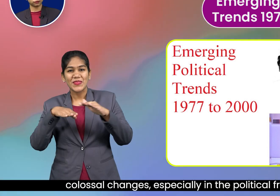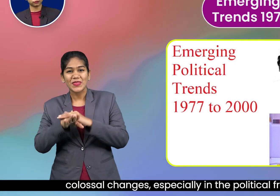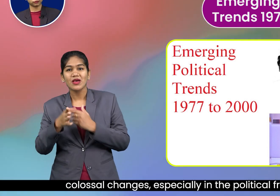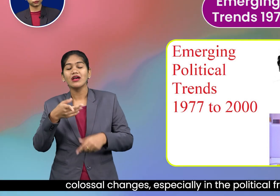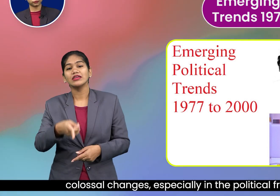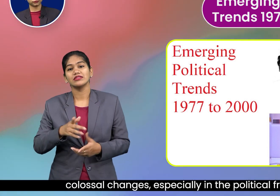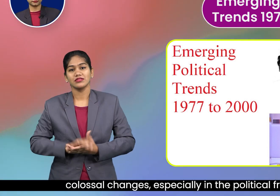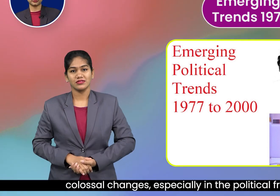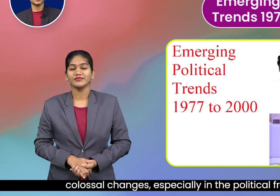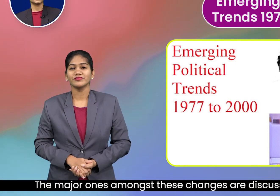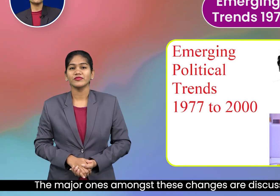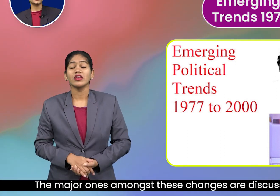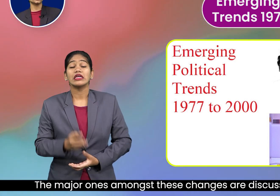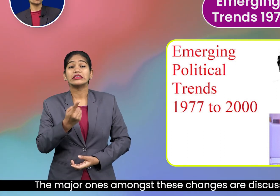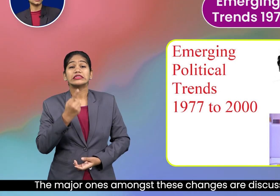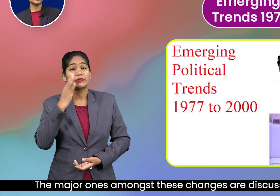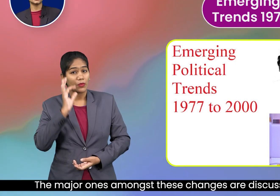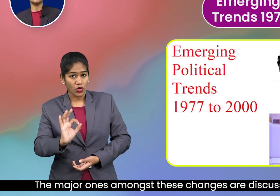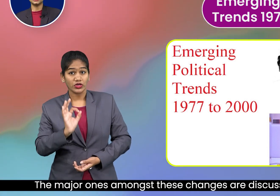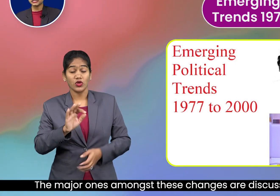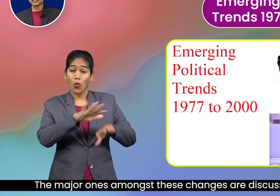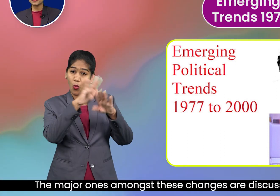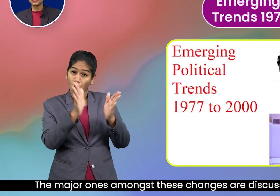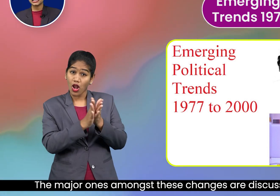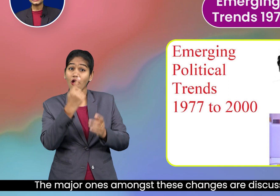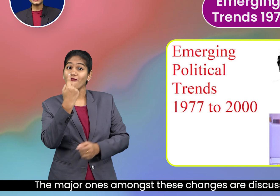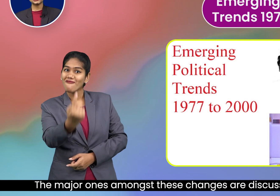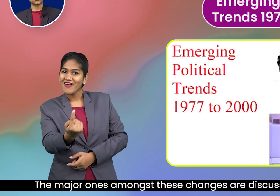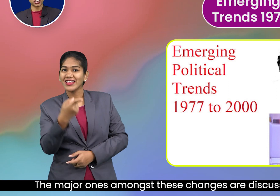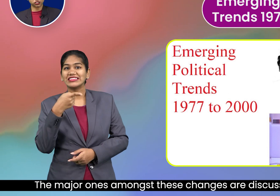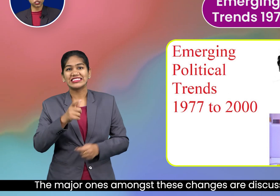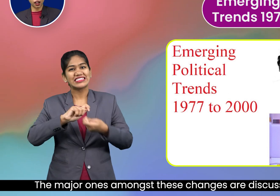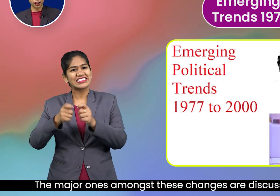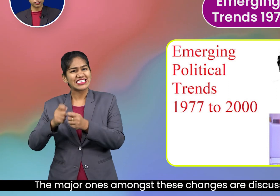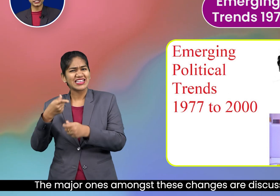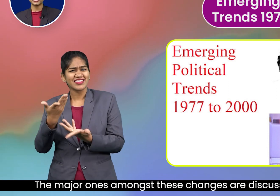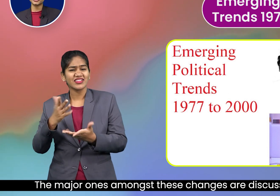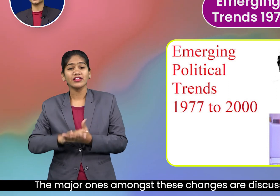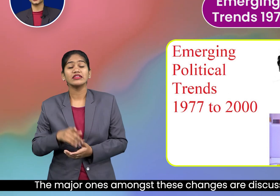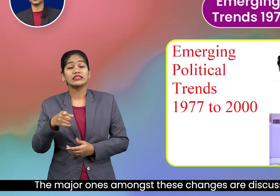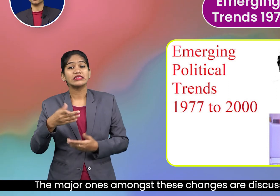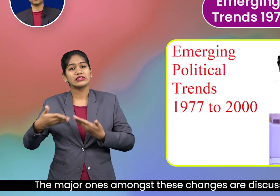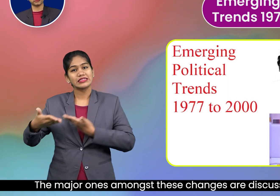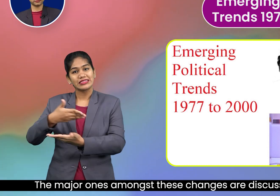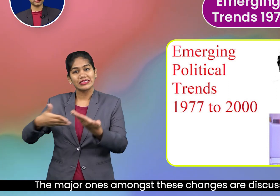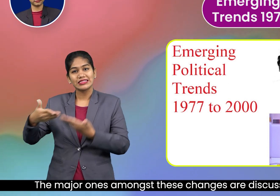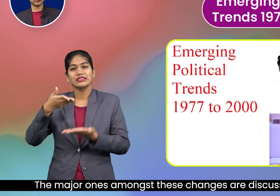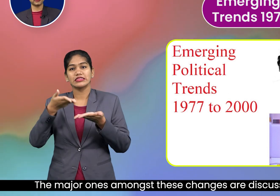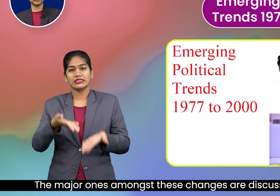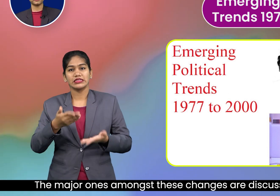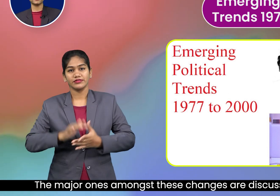front. The major ones amongst these changes are discussed here.